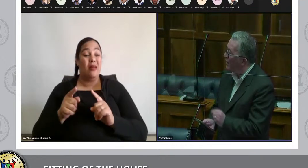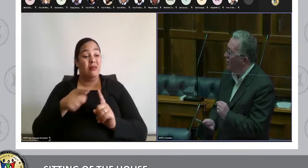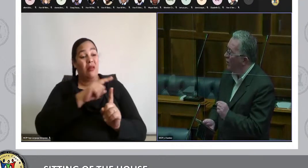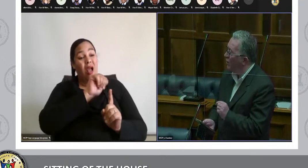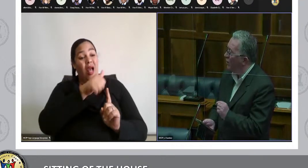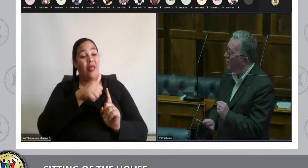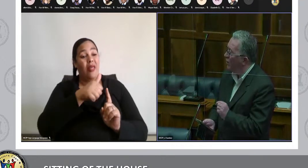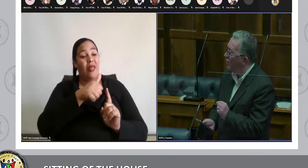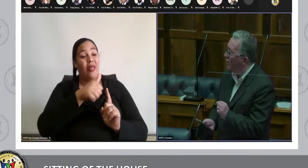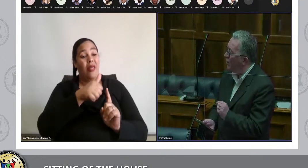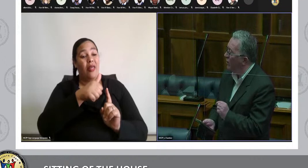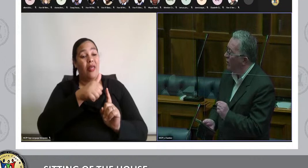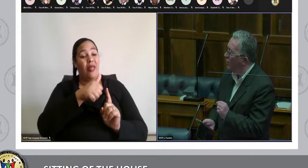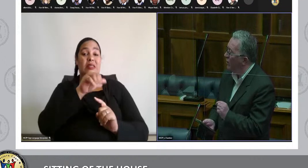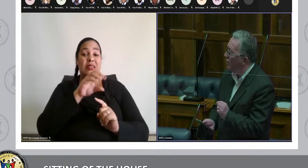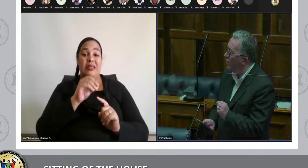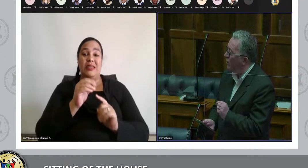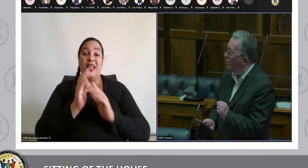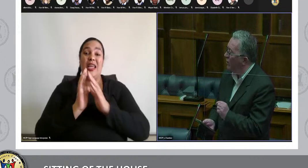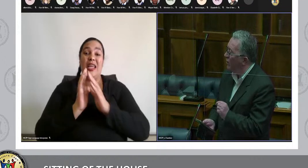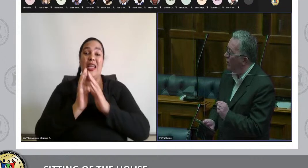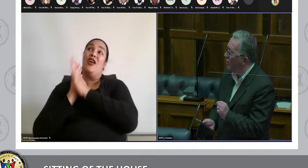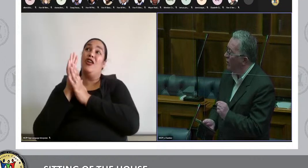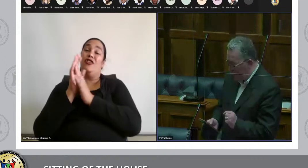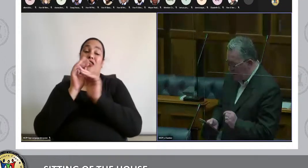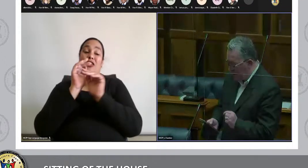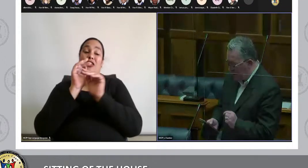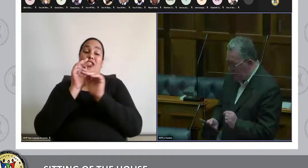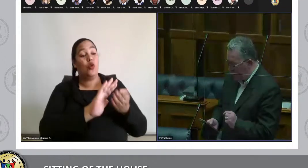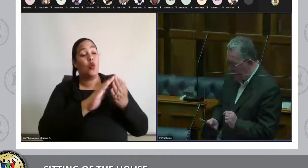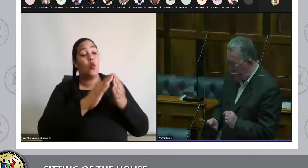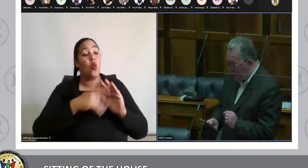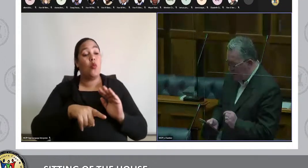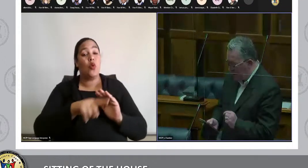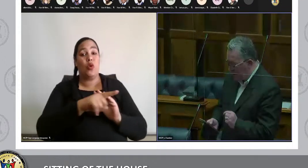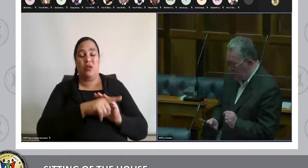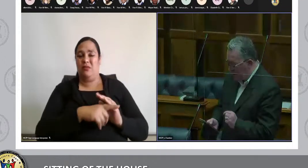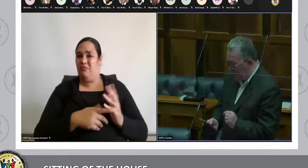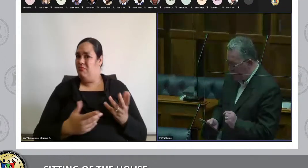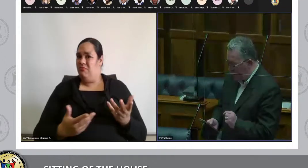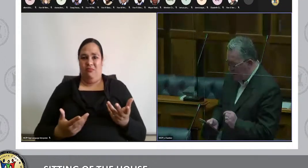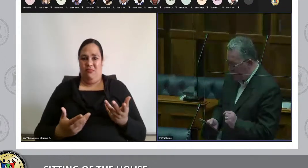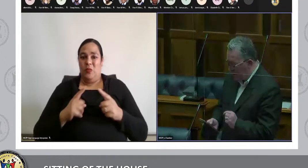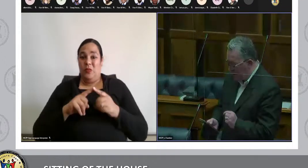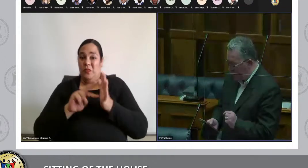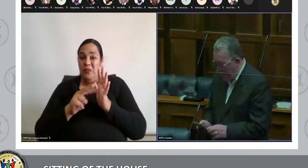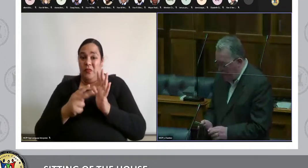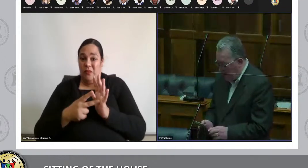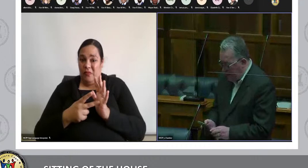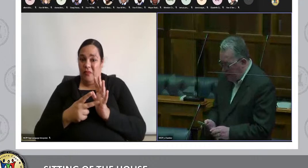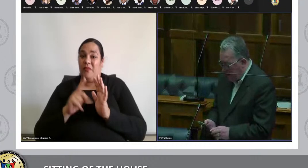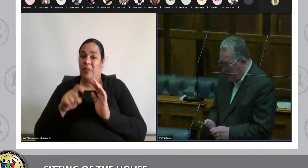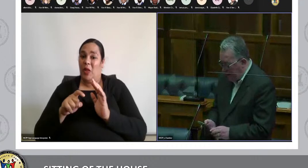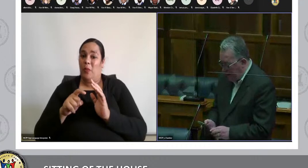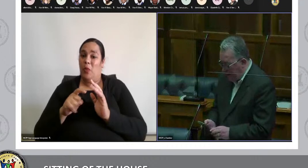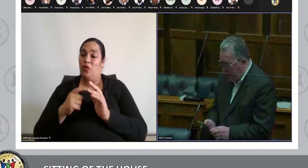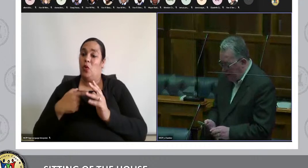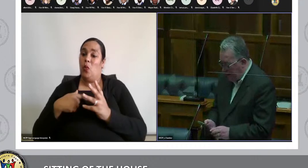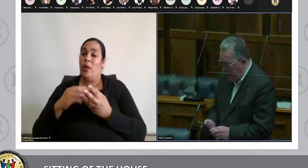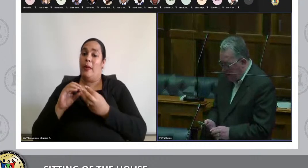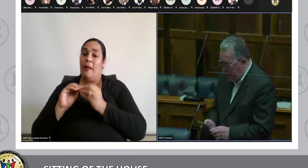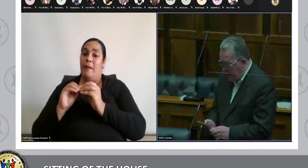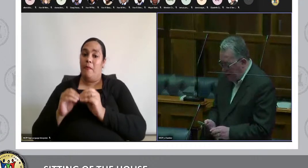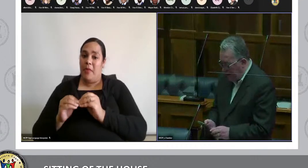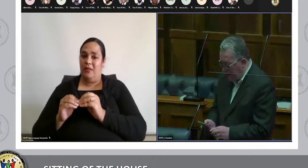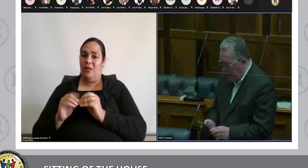over 60-year-old in the historically disadvantaged communities. Seemingly, the strategy, which seems to be an ad hoc one made up as